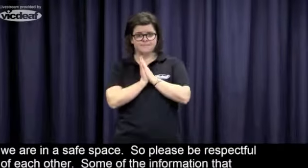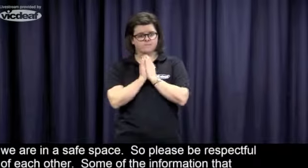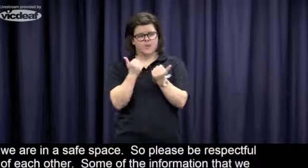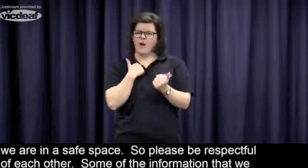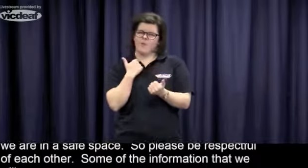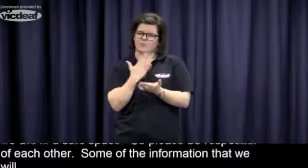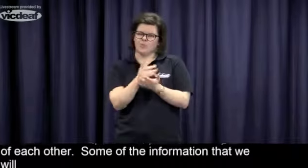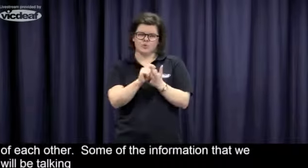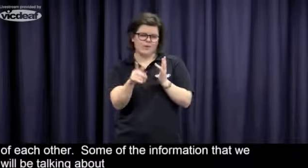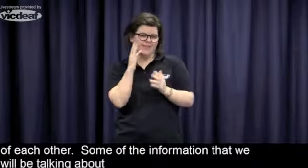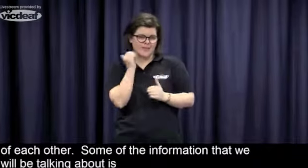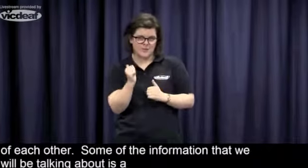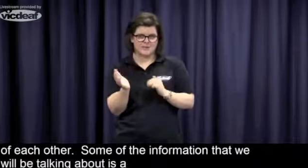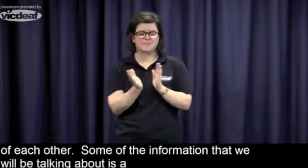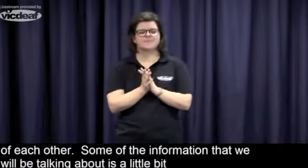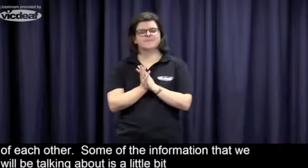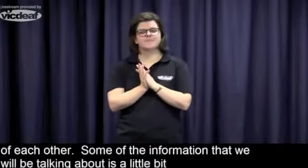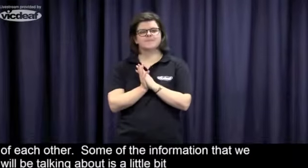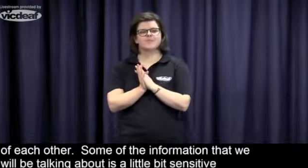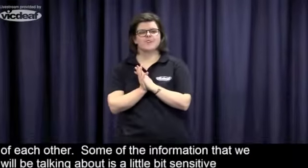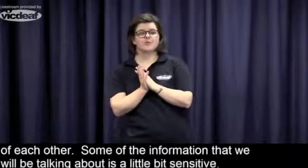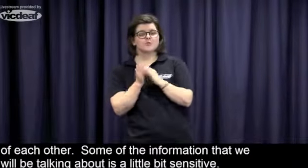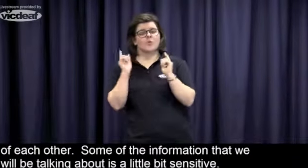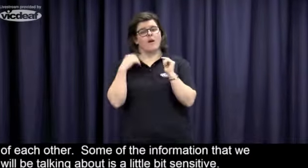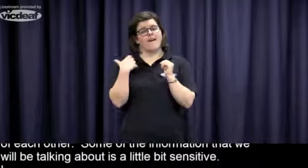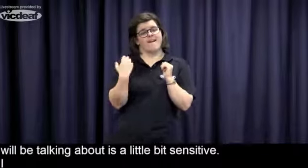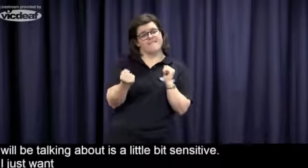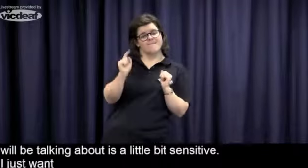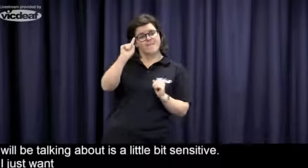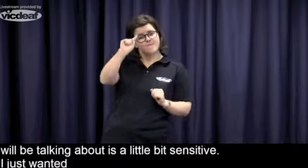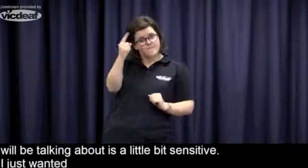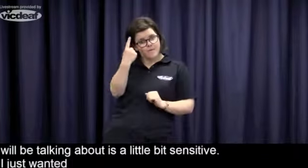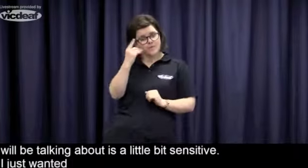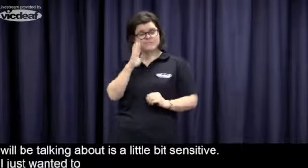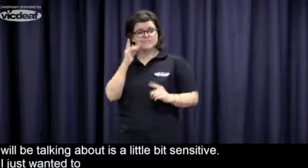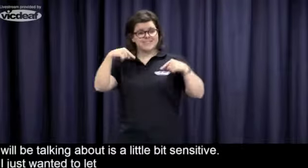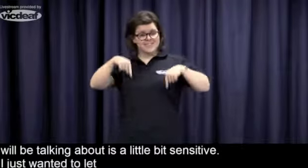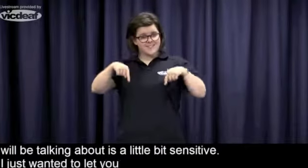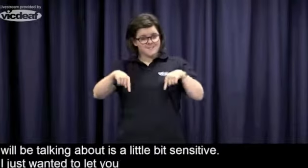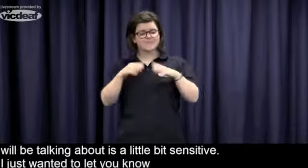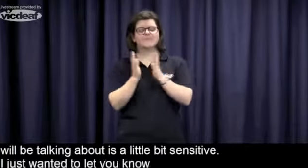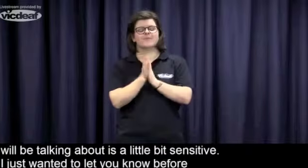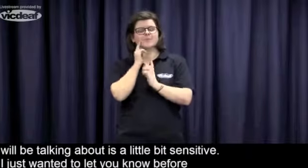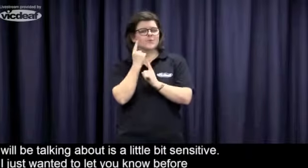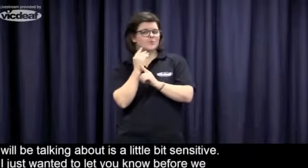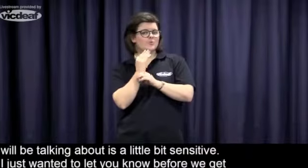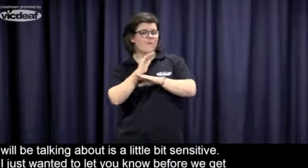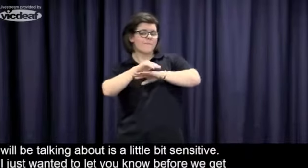sensitive, so I just wanted to let you know before we get started. Our first